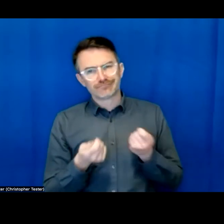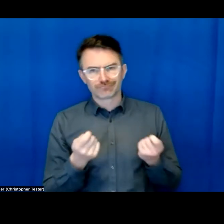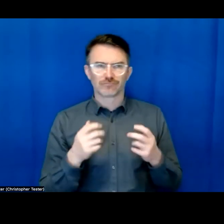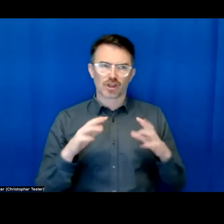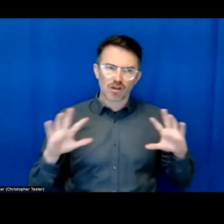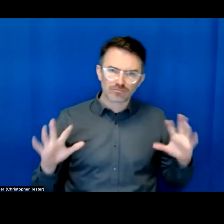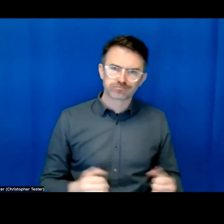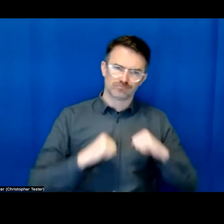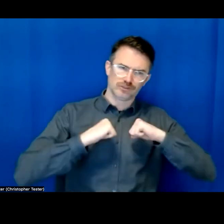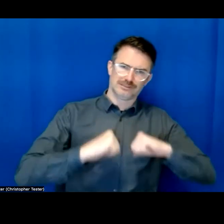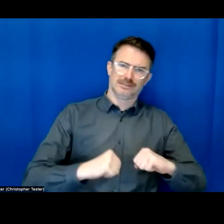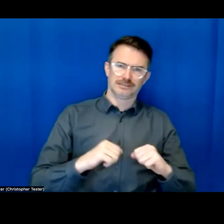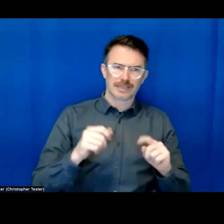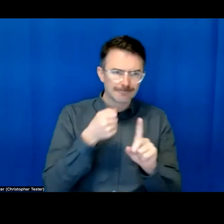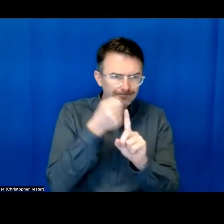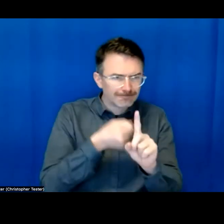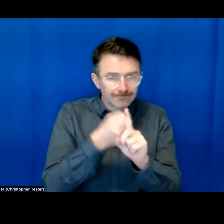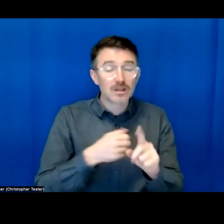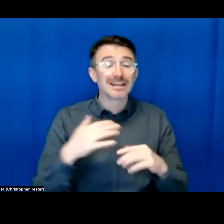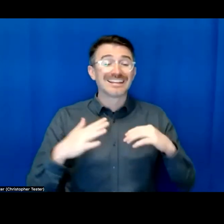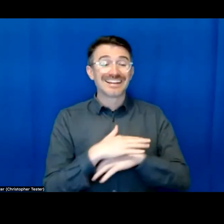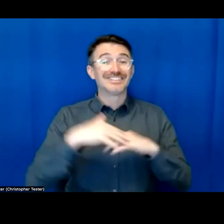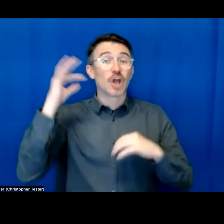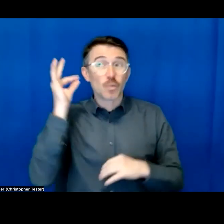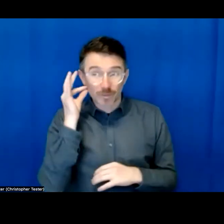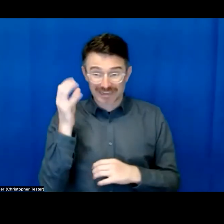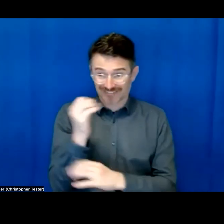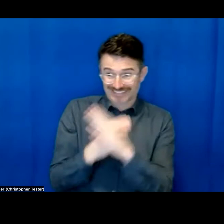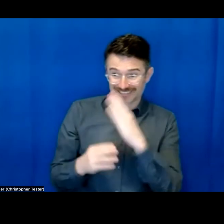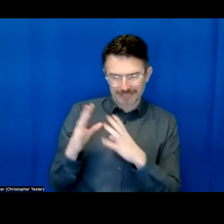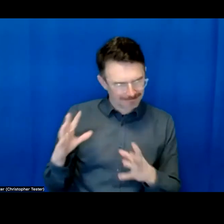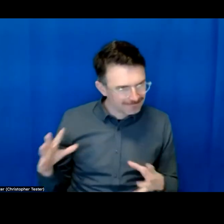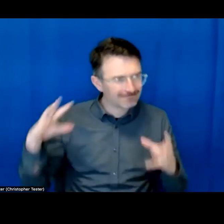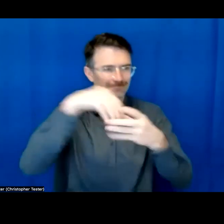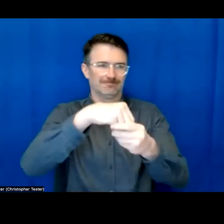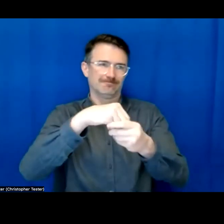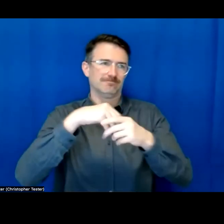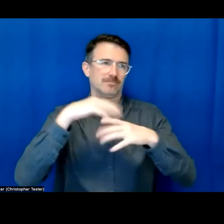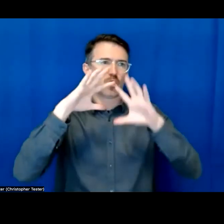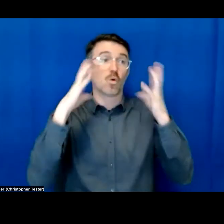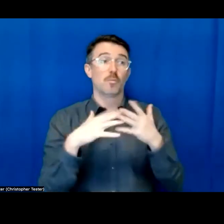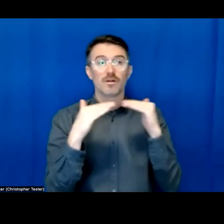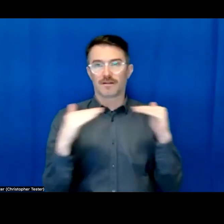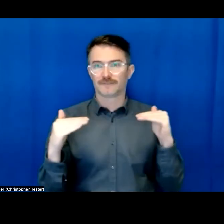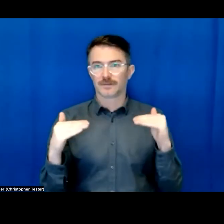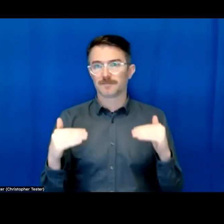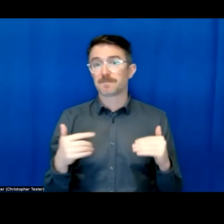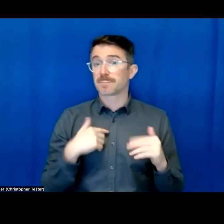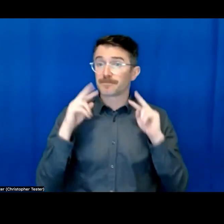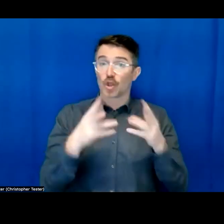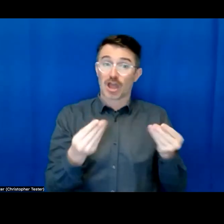Disabled Women Association has been working on the economic, educational, social, cultural, and environmental justice